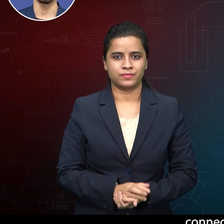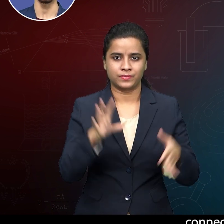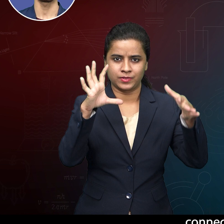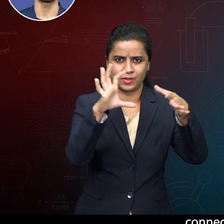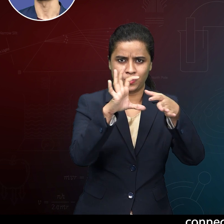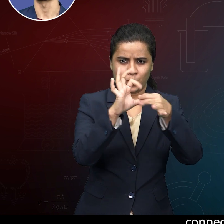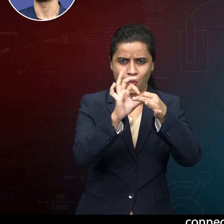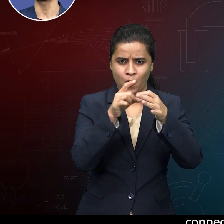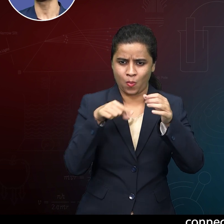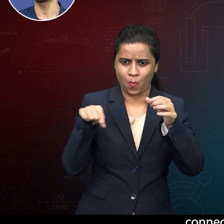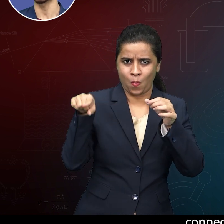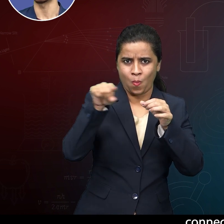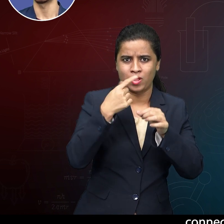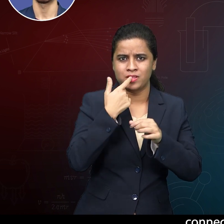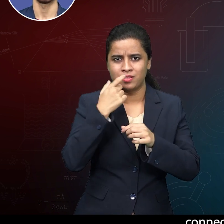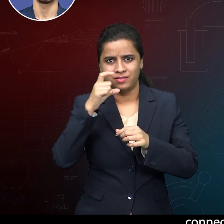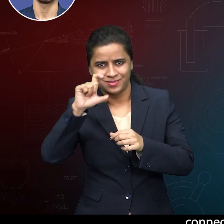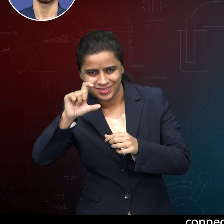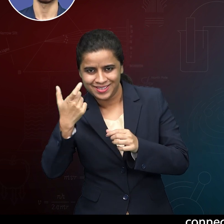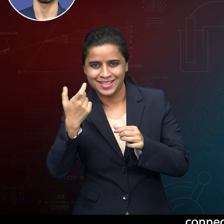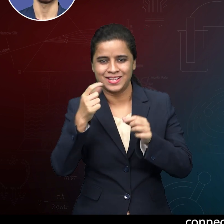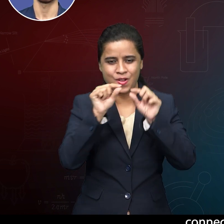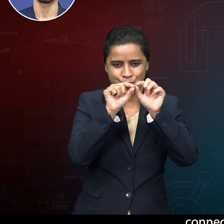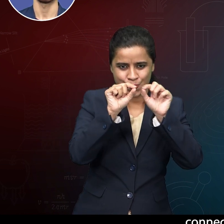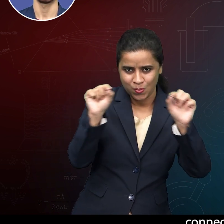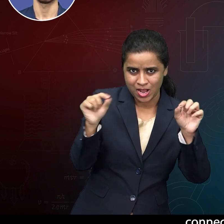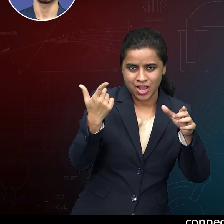Connect all of them in series.